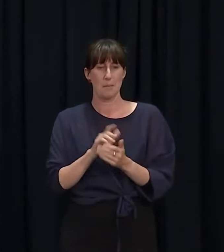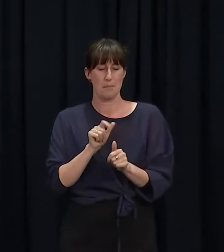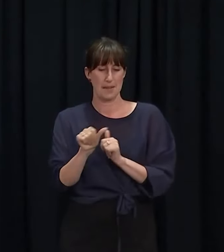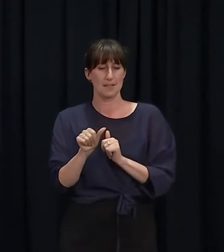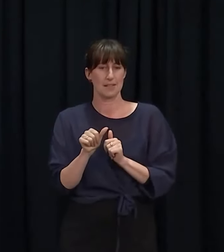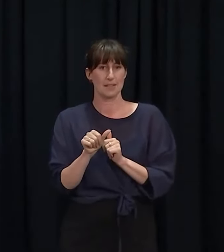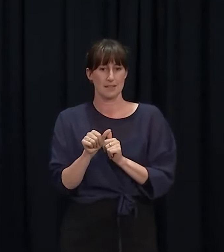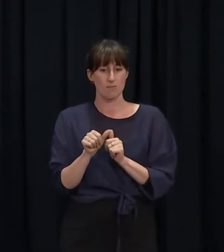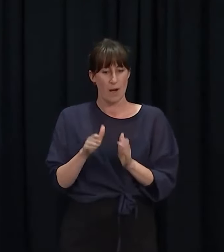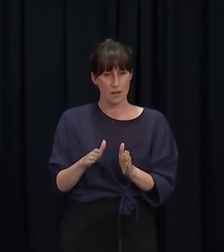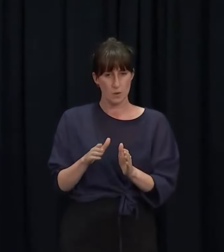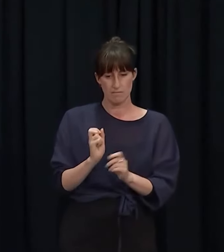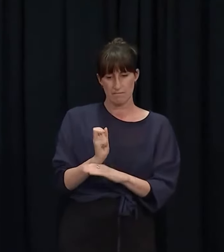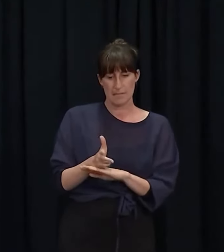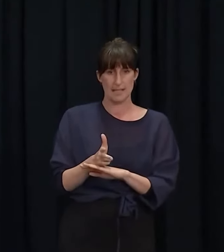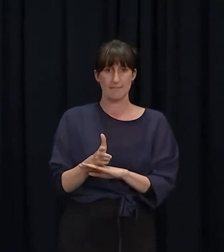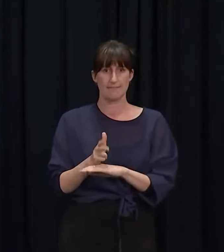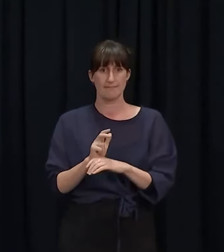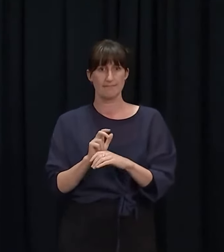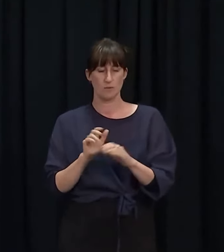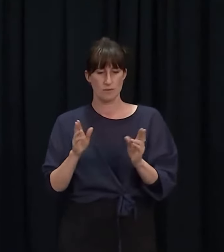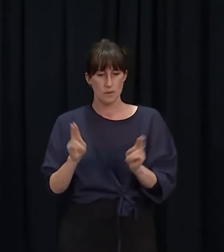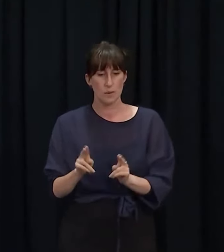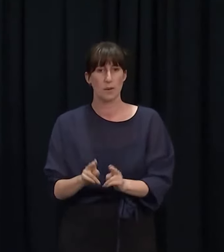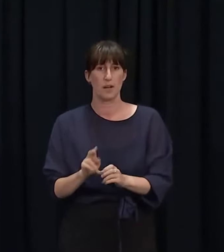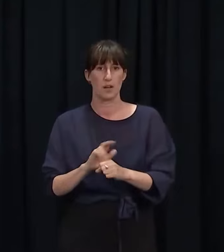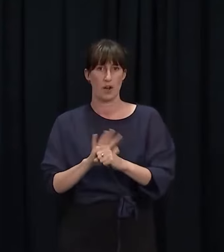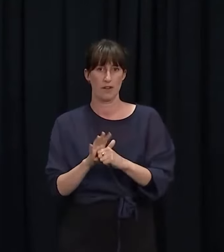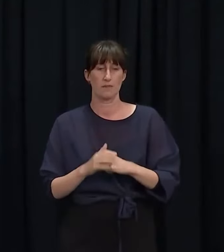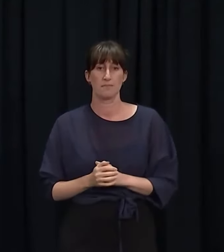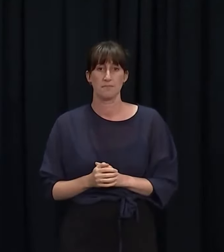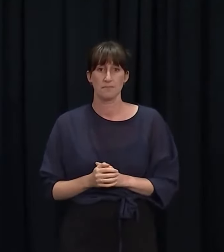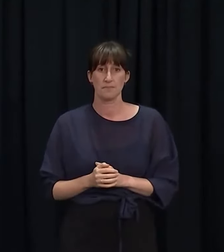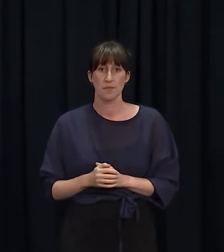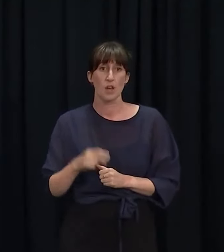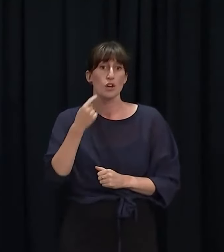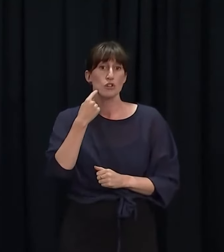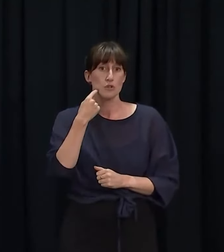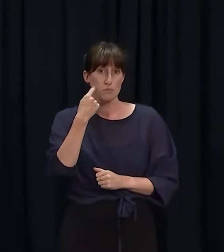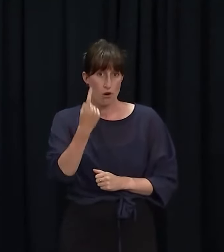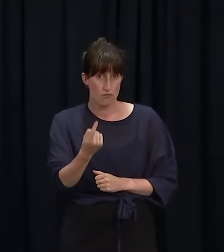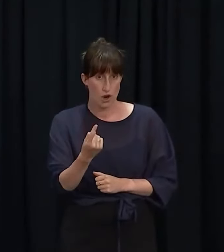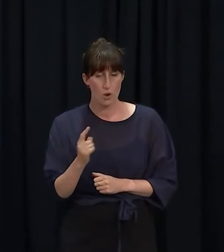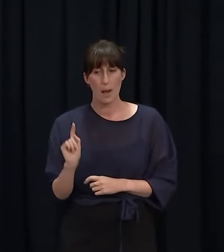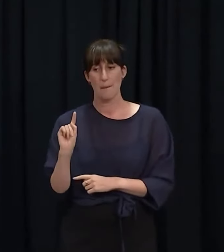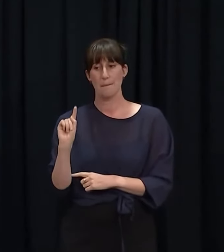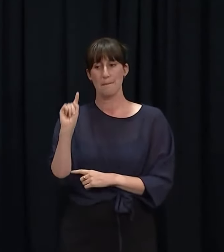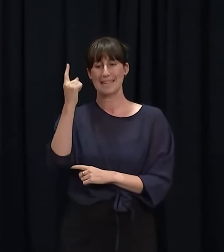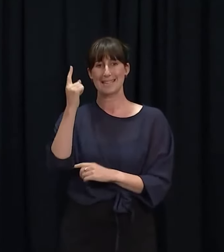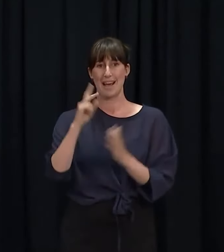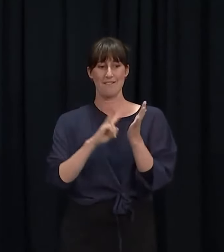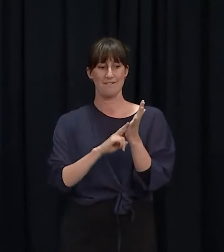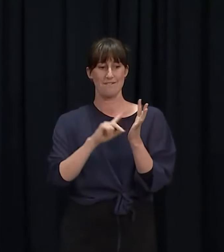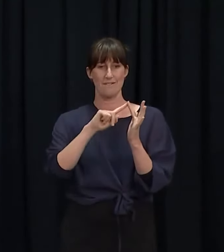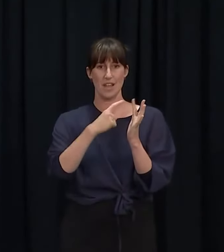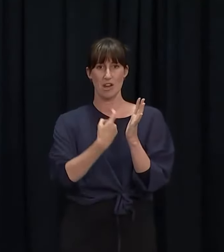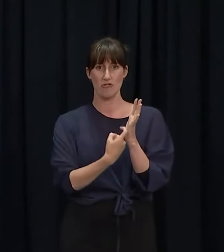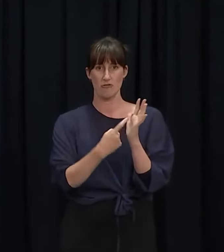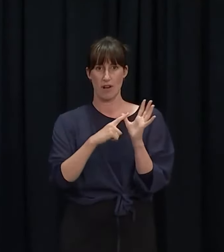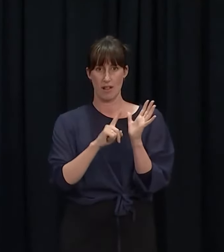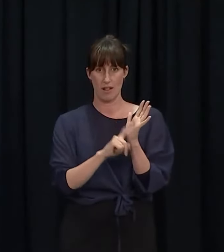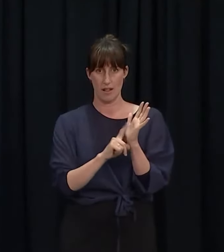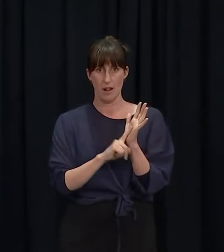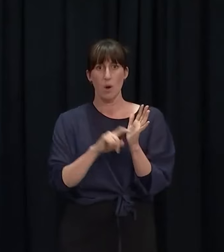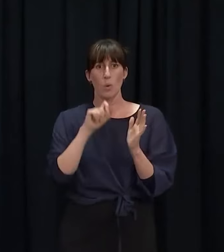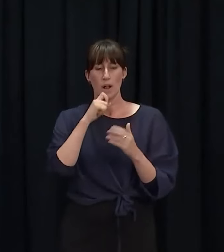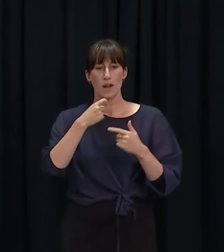Tomorrow, Minister Verrill will set out our response to Omicron across the 3 likely phases we will experience. As